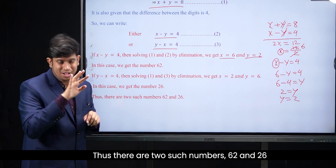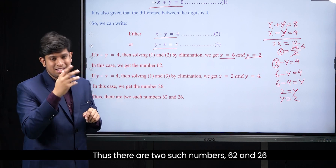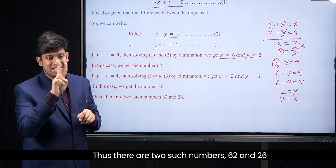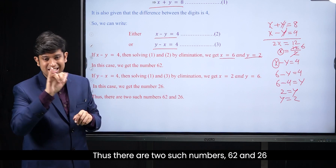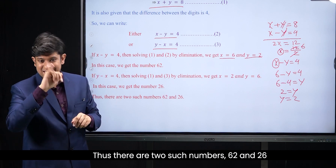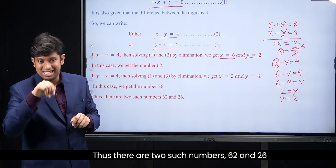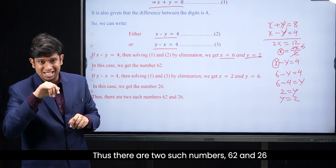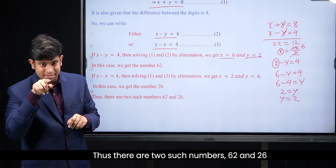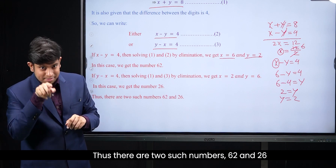26.